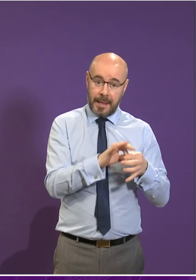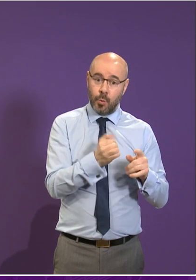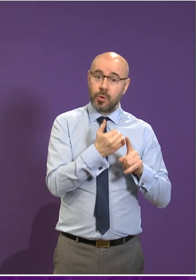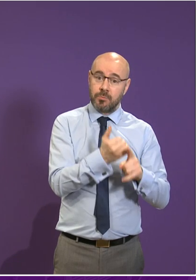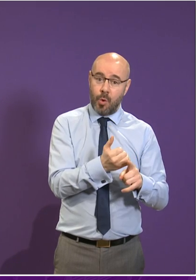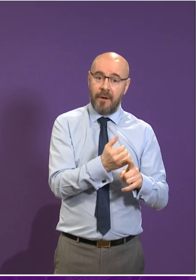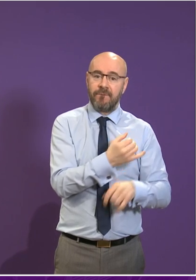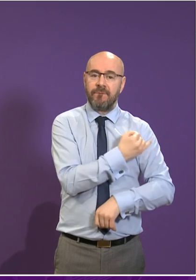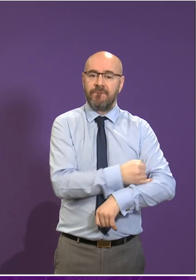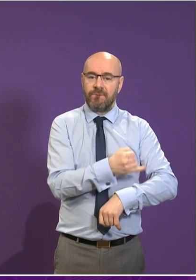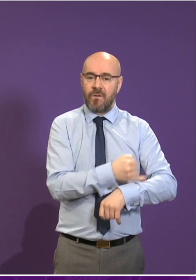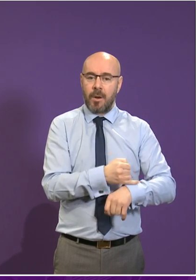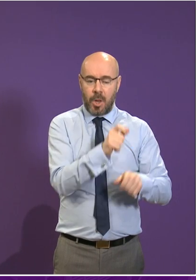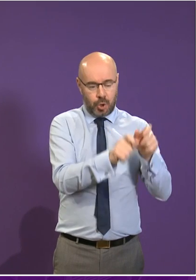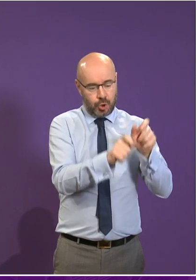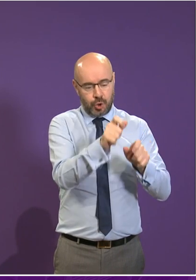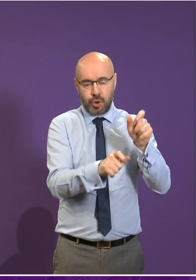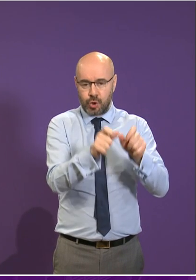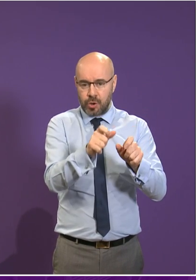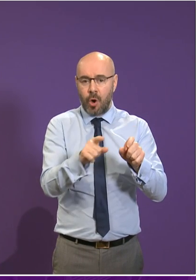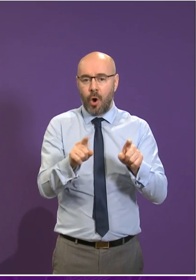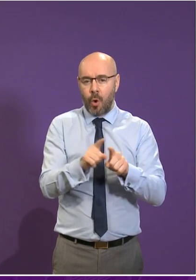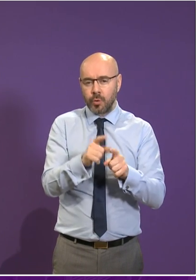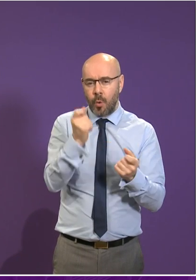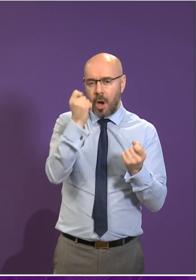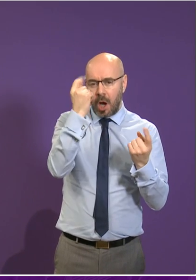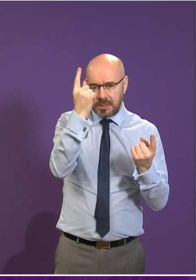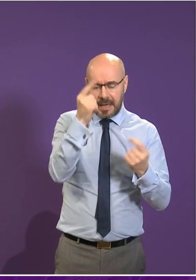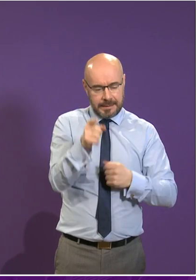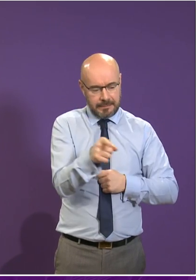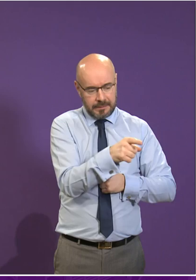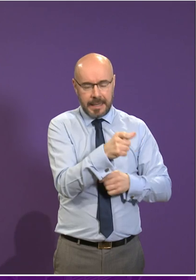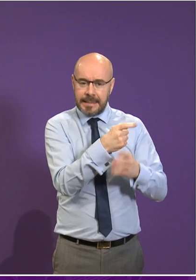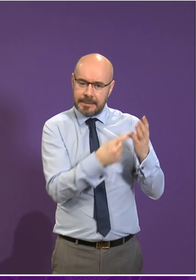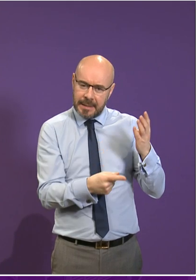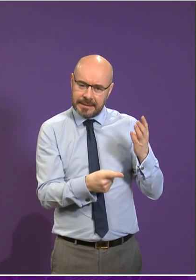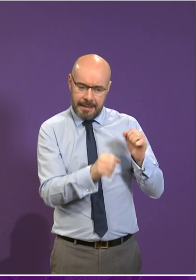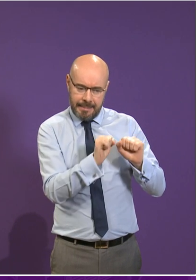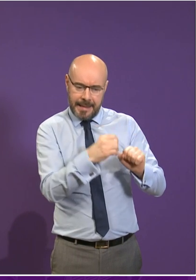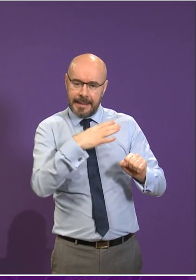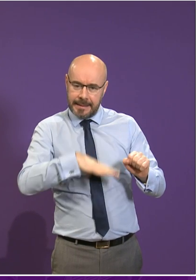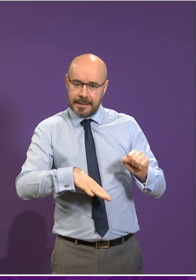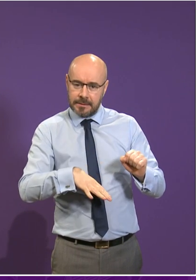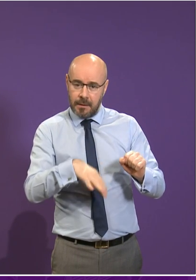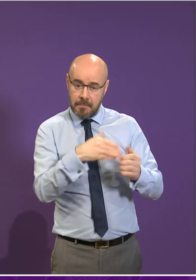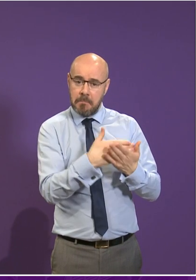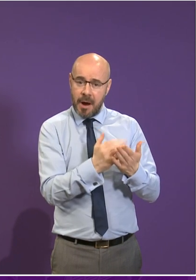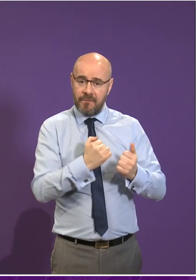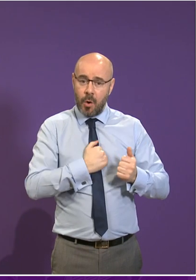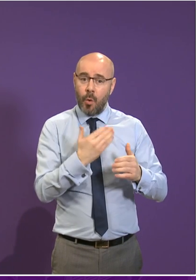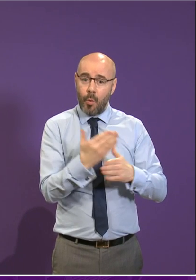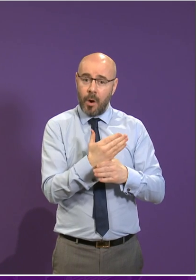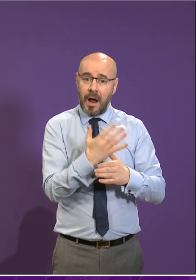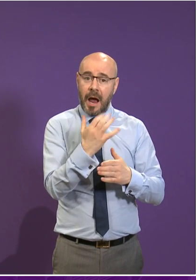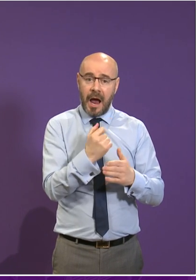and understanding the needs of students with disabilities will be an integral and core part of that work. So there are a number of mechanisms through which